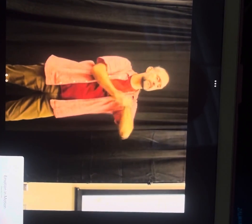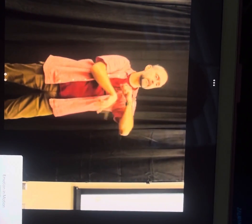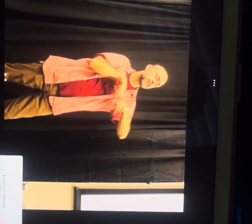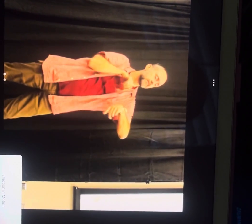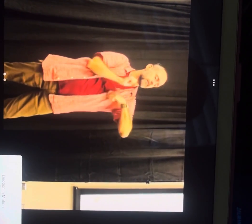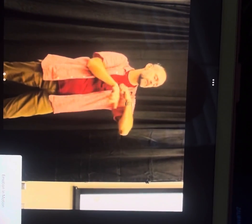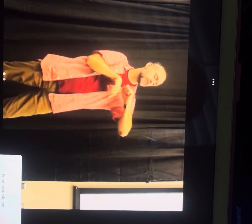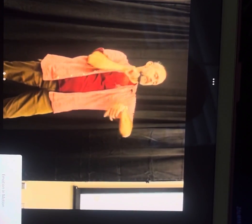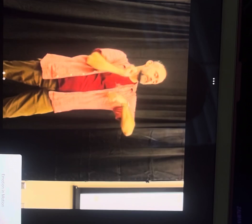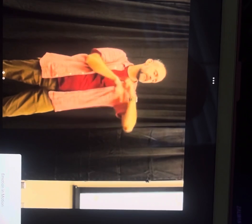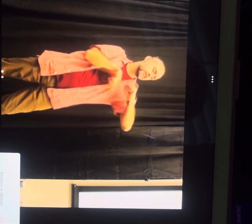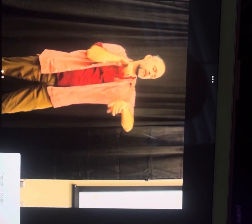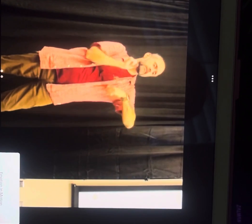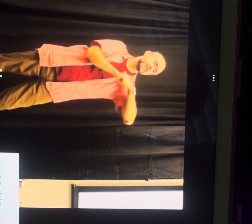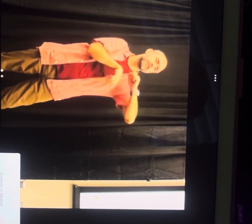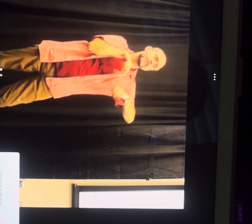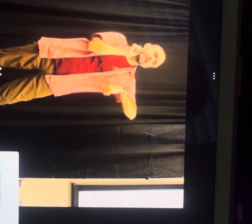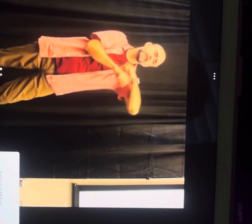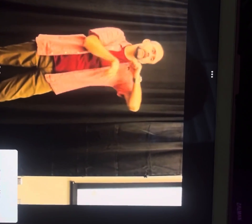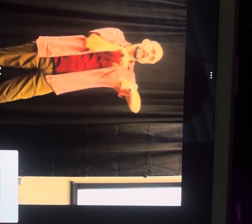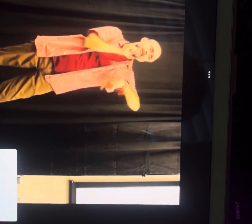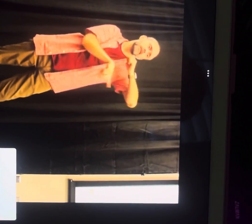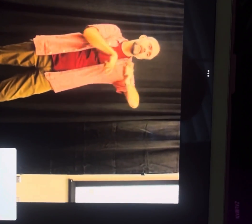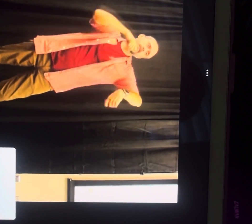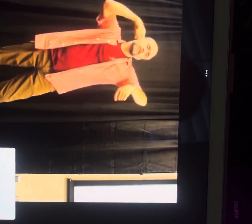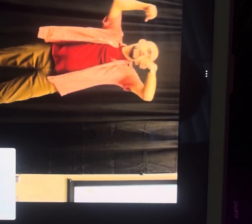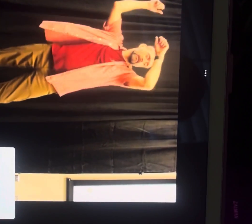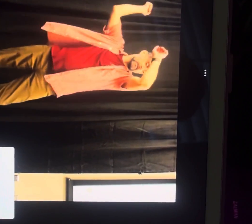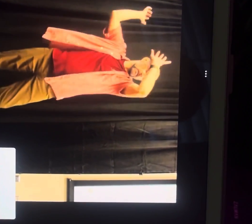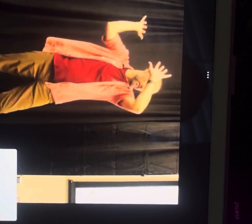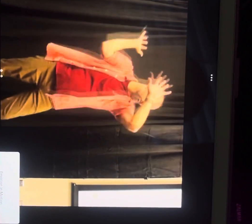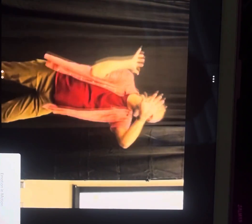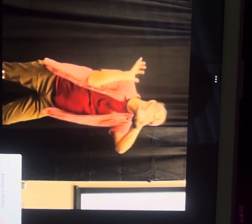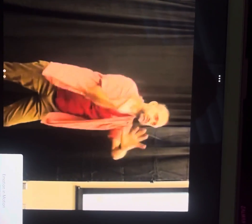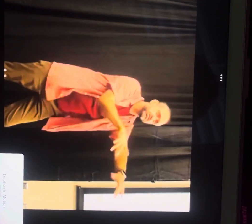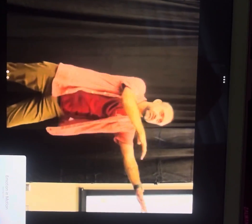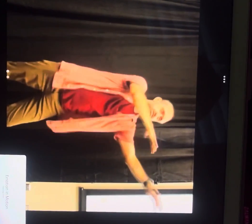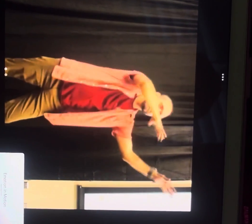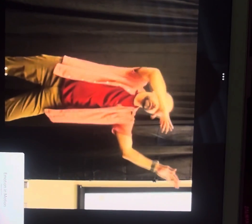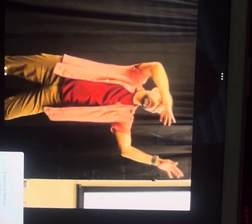And combining that with droplets, and then